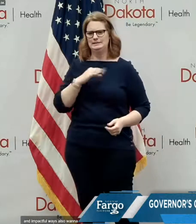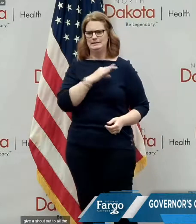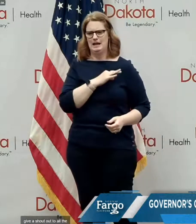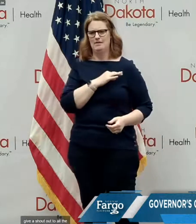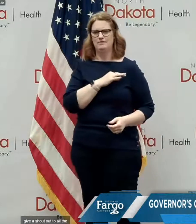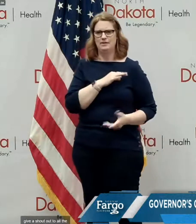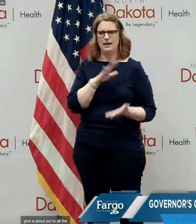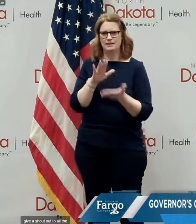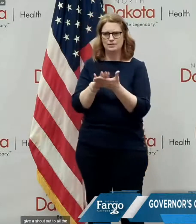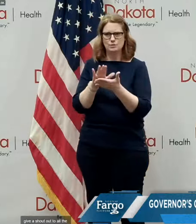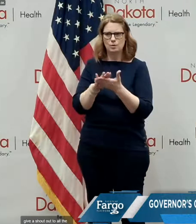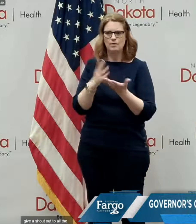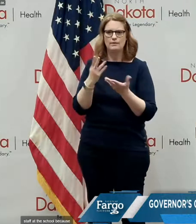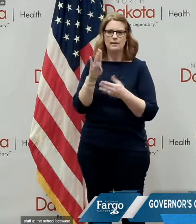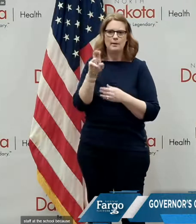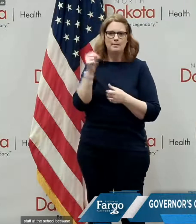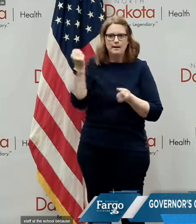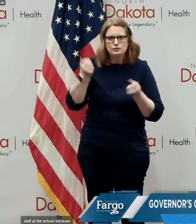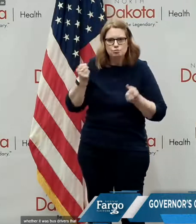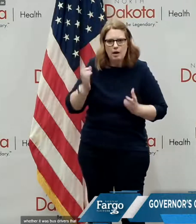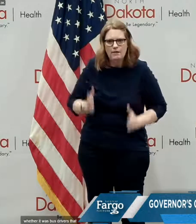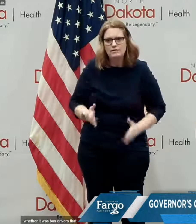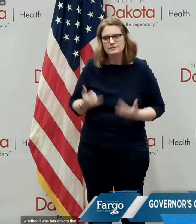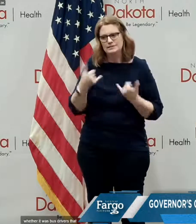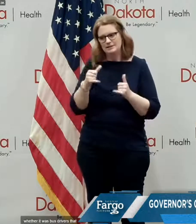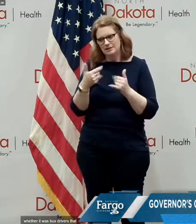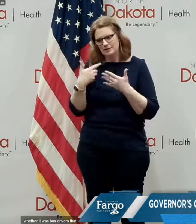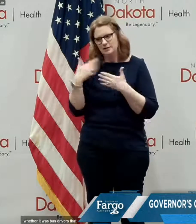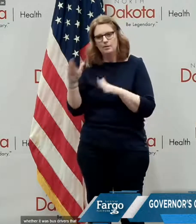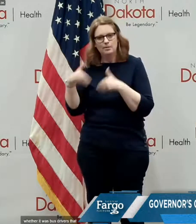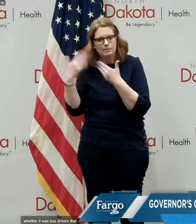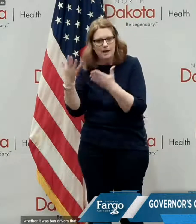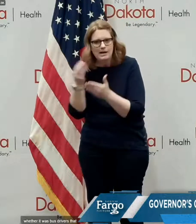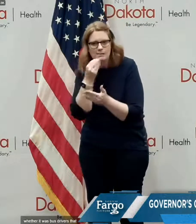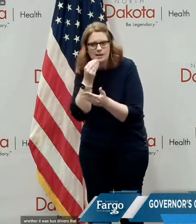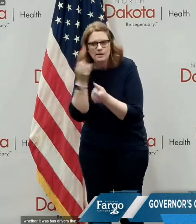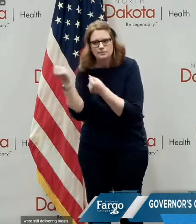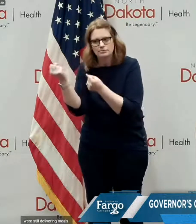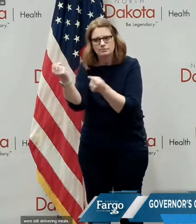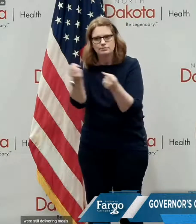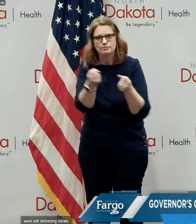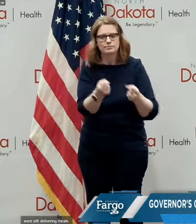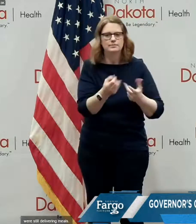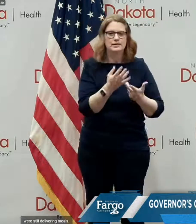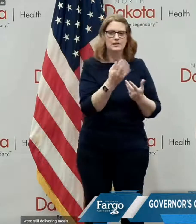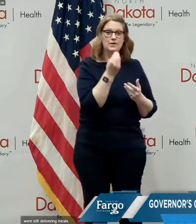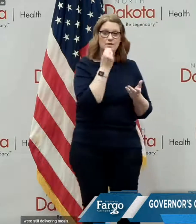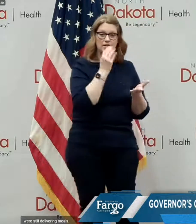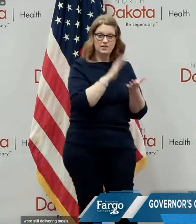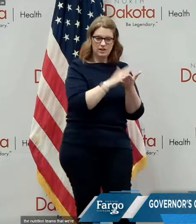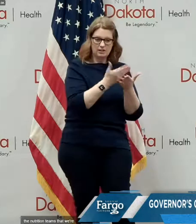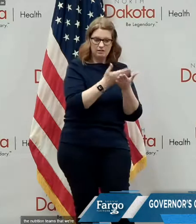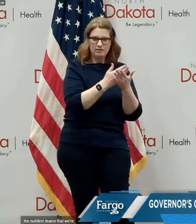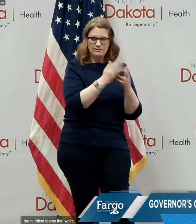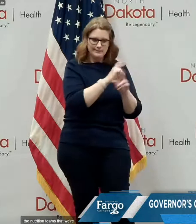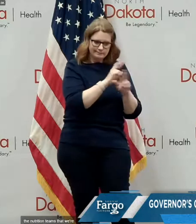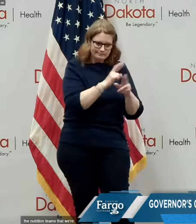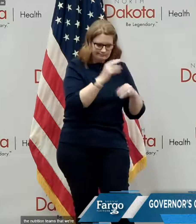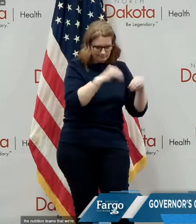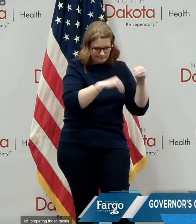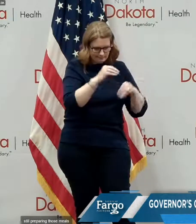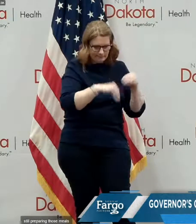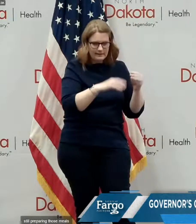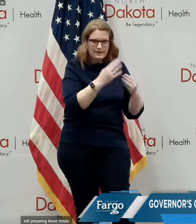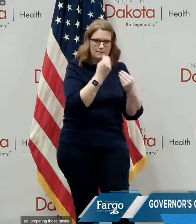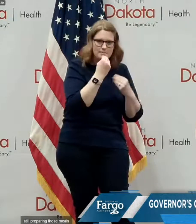school, because whether it was bus drivers that were still delivering meals, the nutrition teams that were still preparing those meals, people